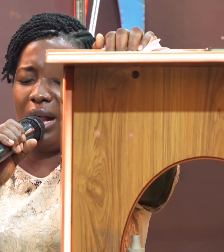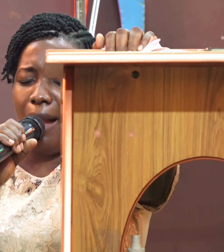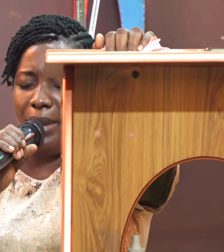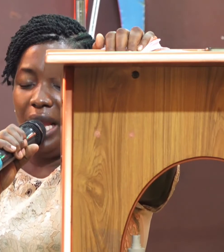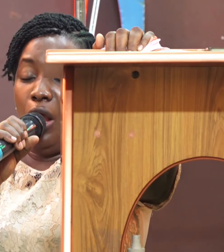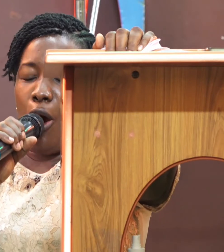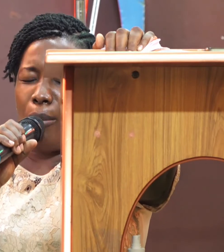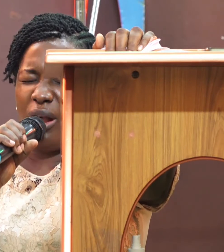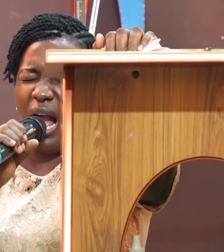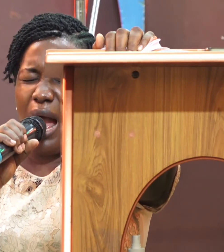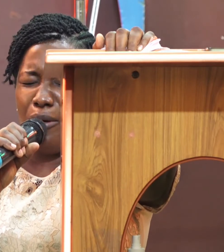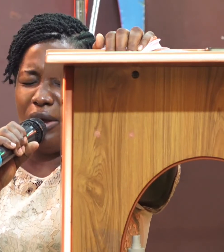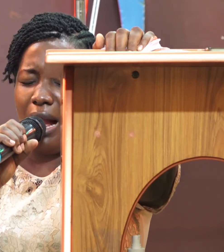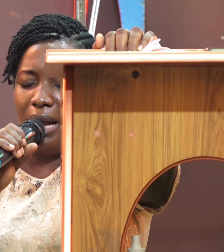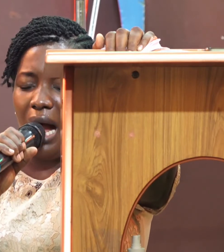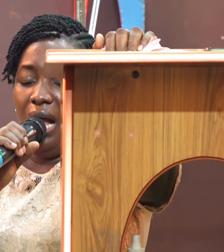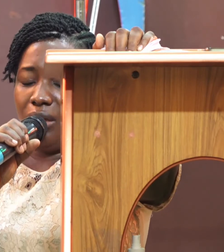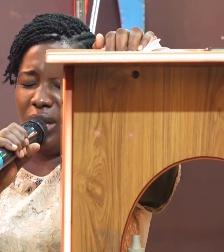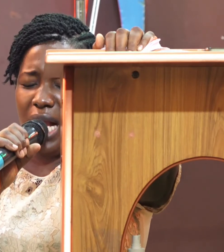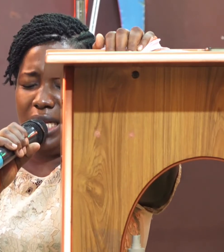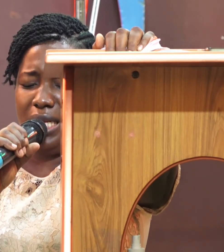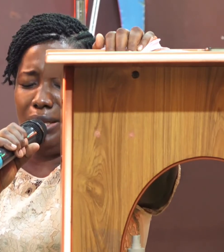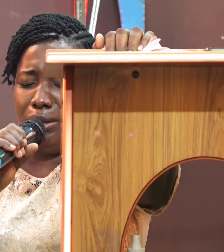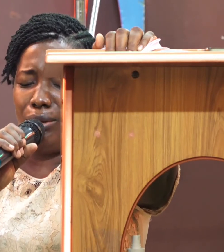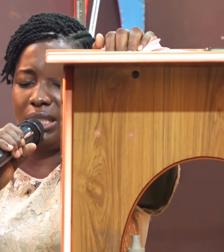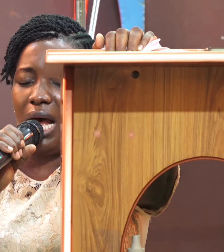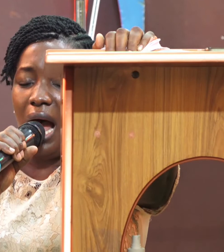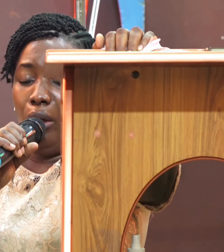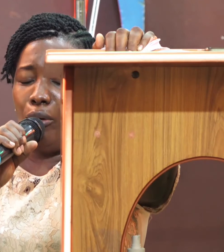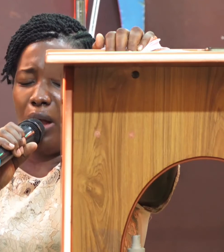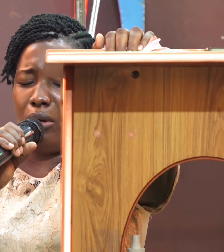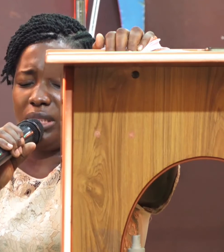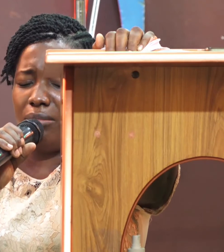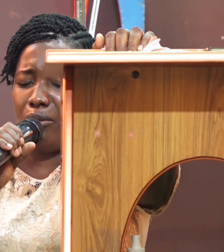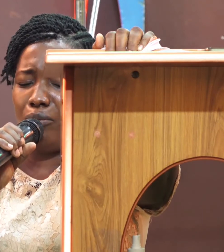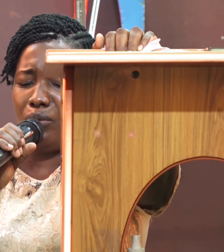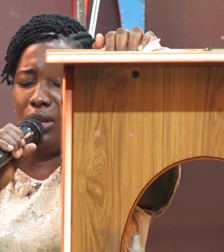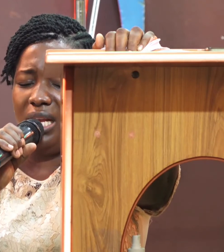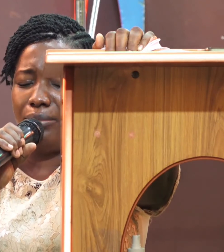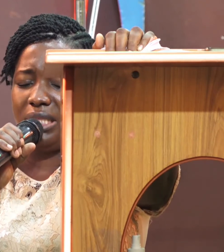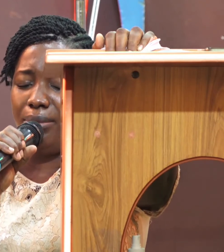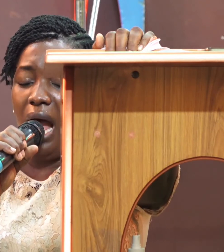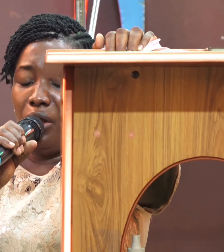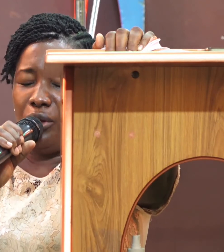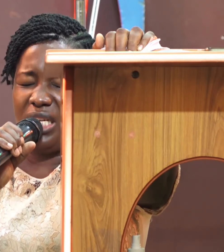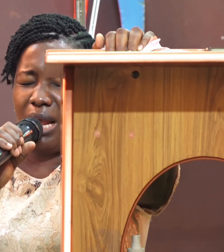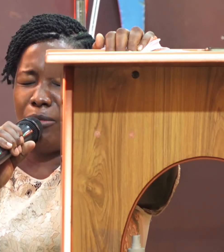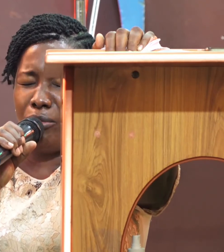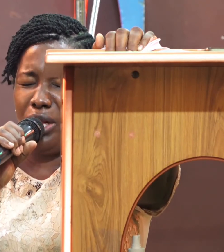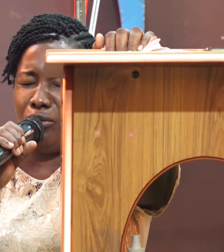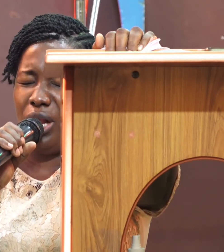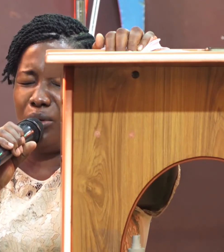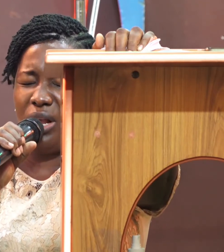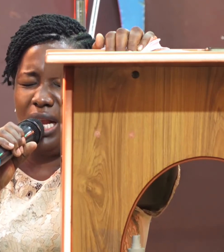obutagaliza n'obukambwe obukaawu mukama kwegayiridde nongosa kubanga omutima gwo gwe gugenda buziba guyita